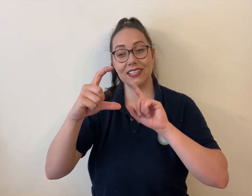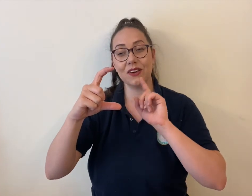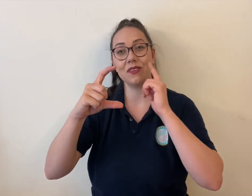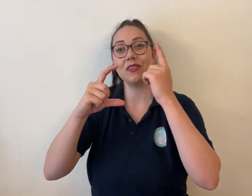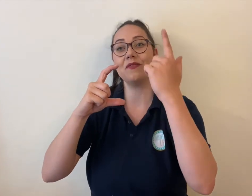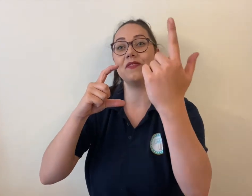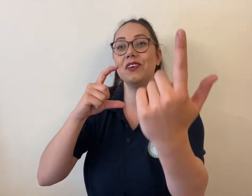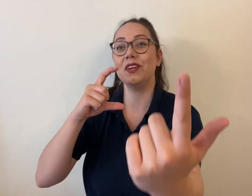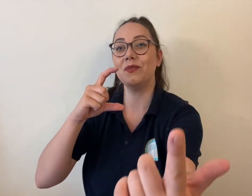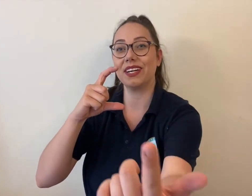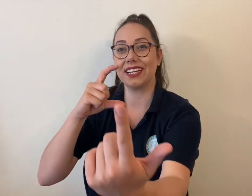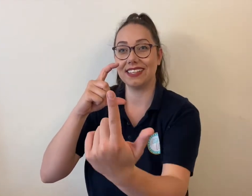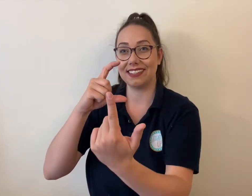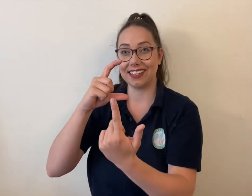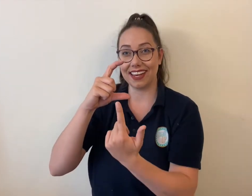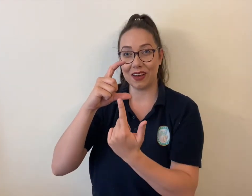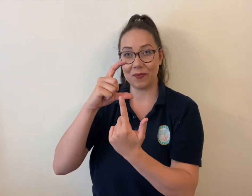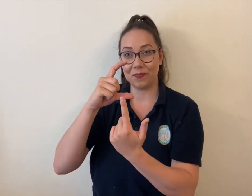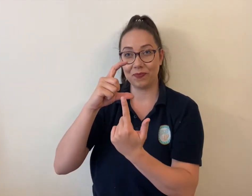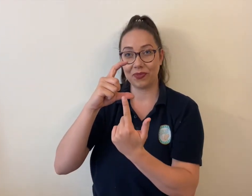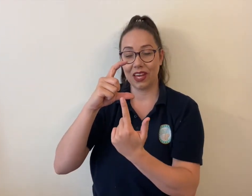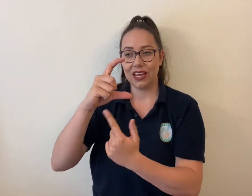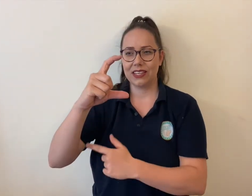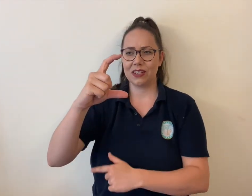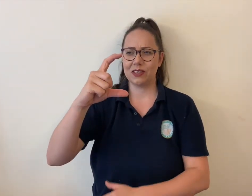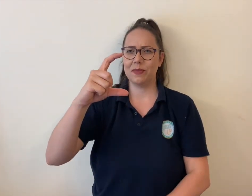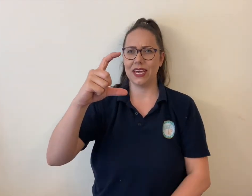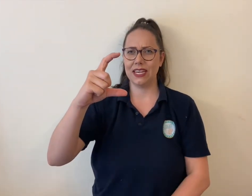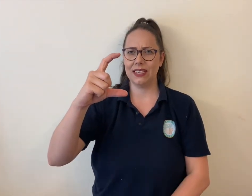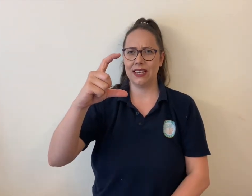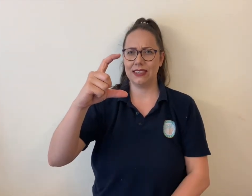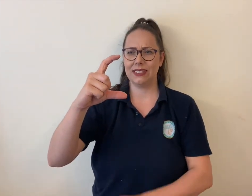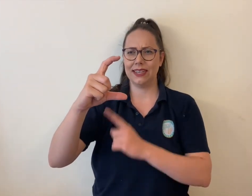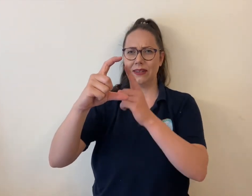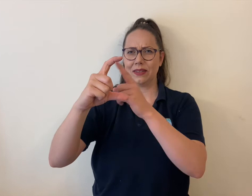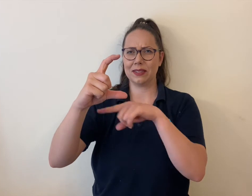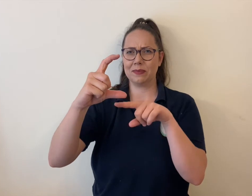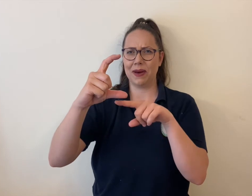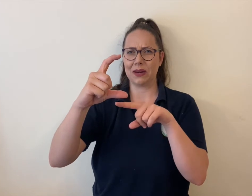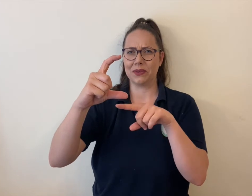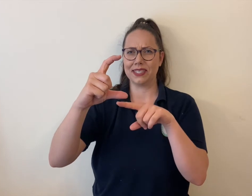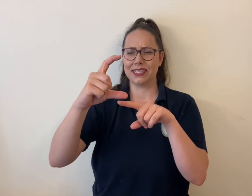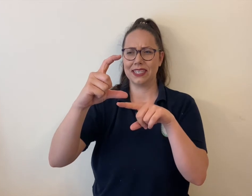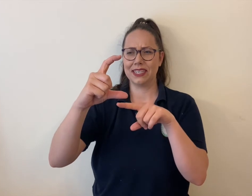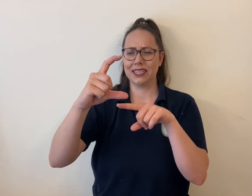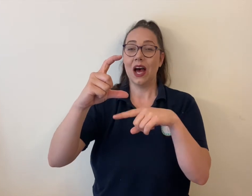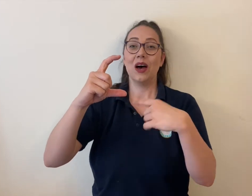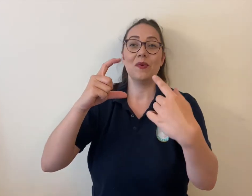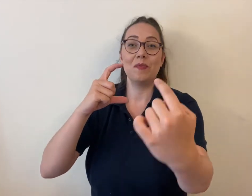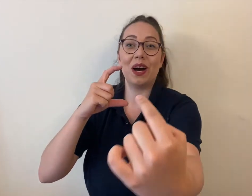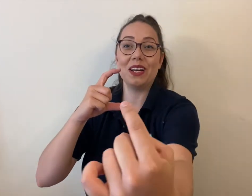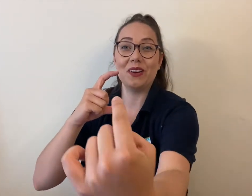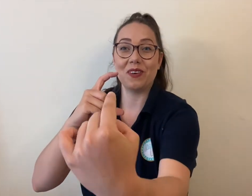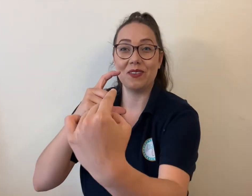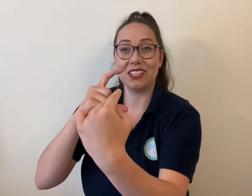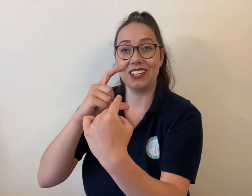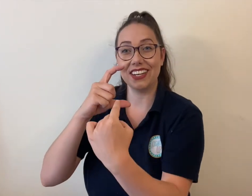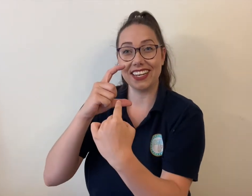that the viewer can see it. So to me, that C looks backwards, but I know if I was looking at